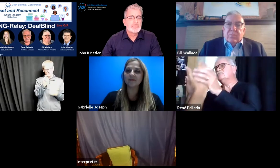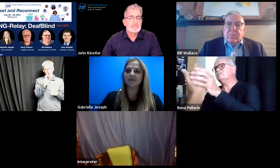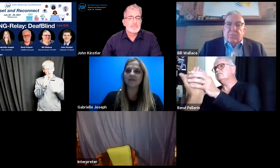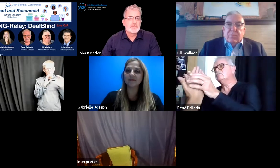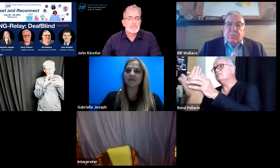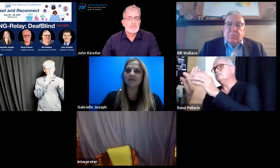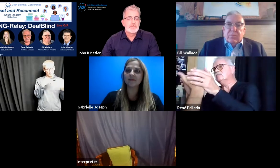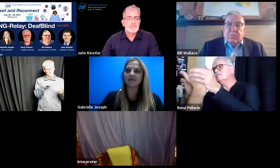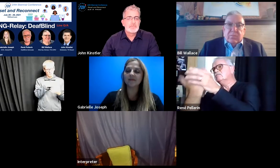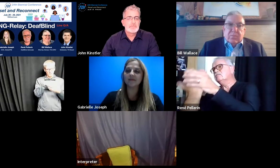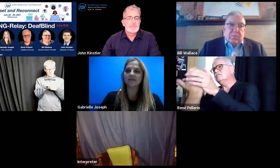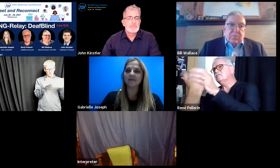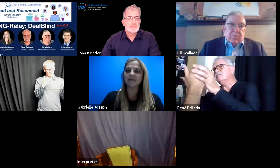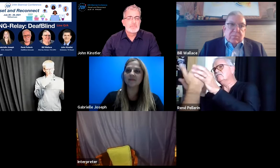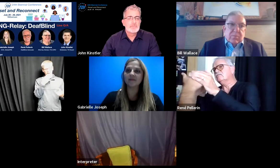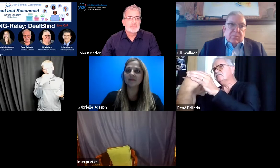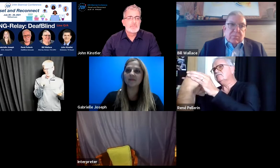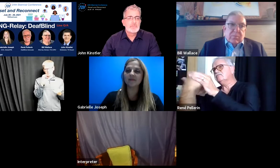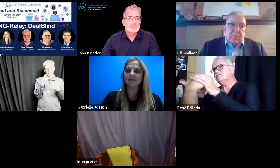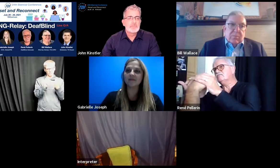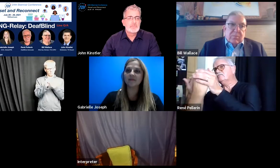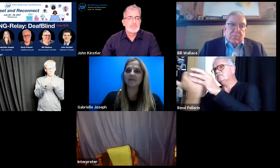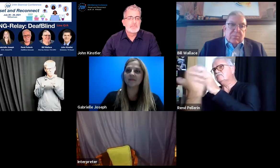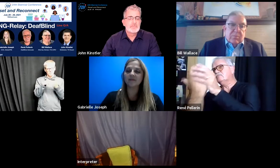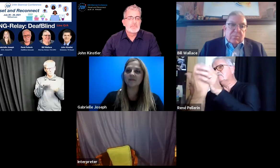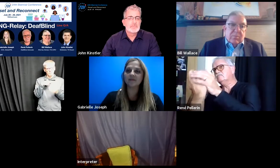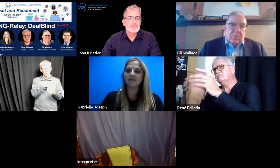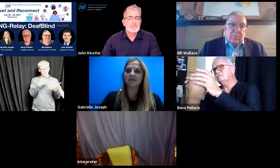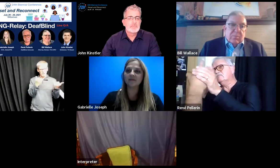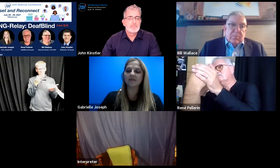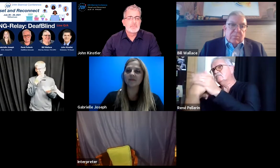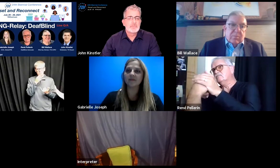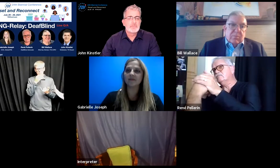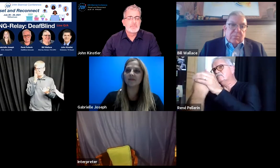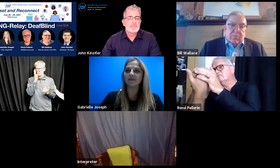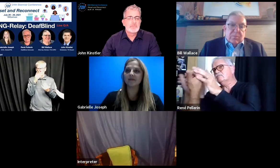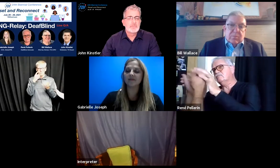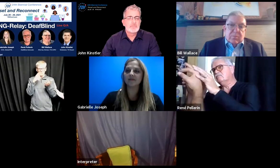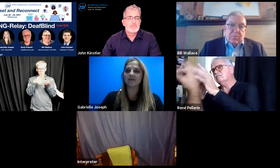quality for technology and telecommunications,